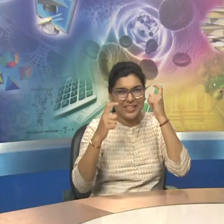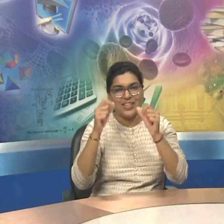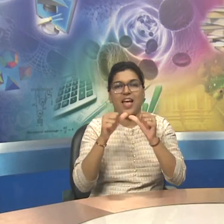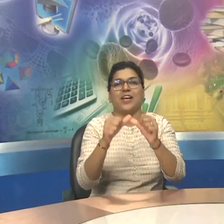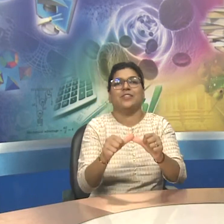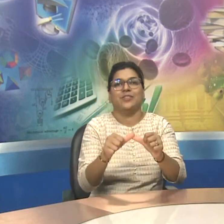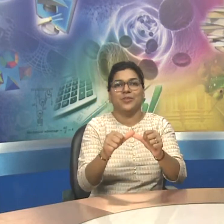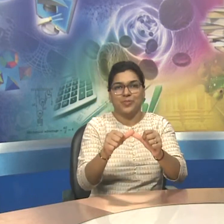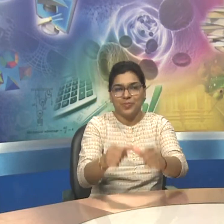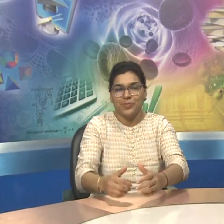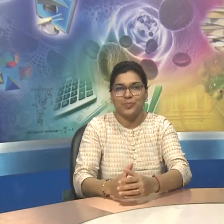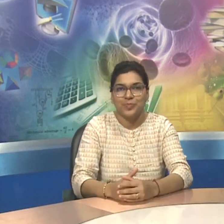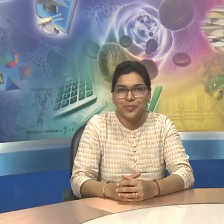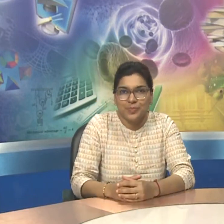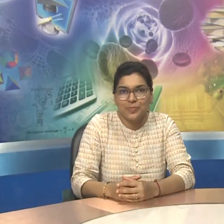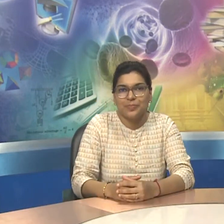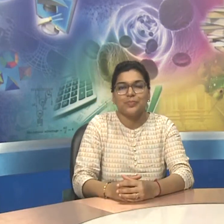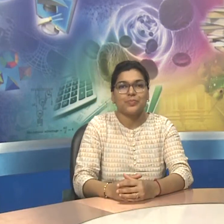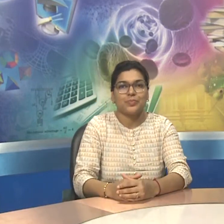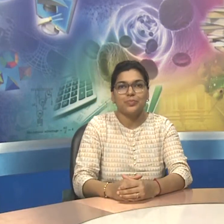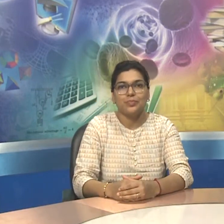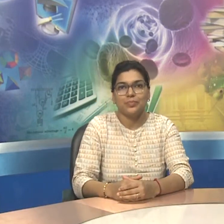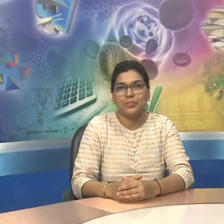Who you think has said this? Please write it.